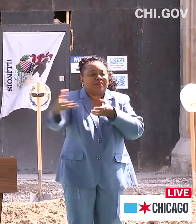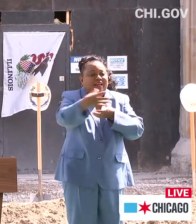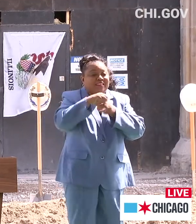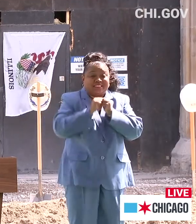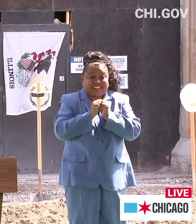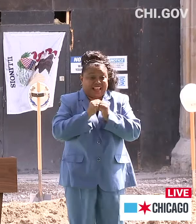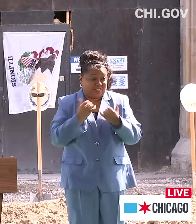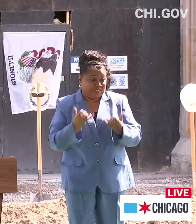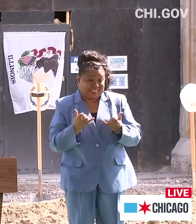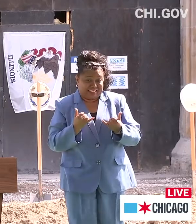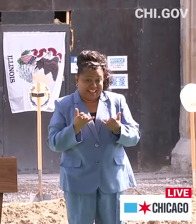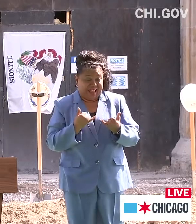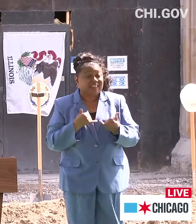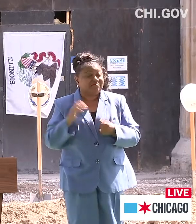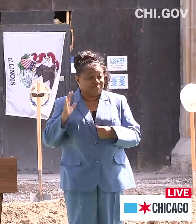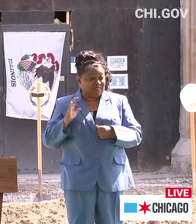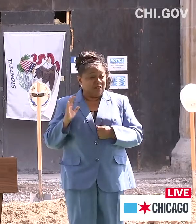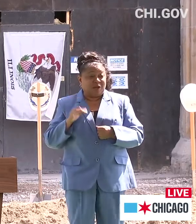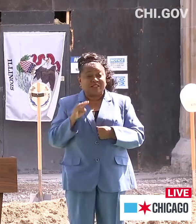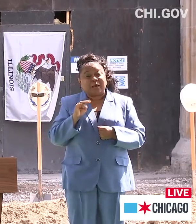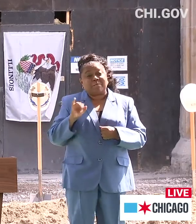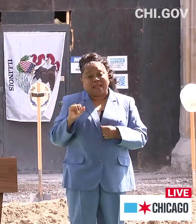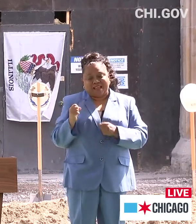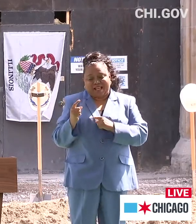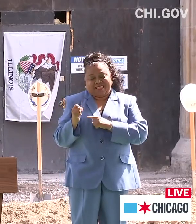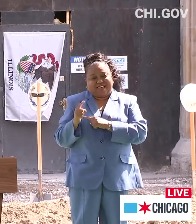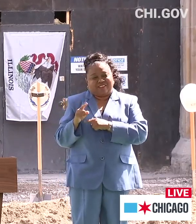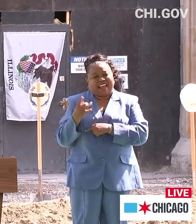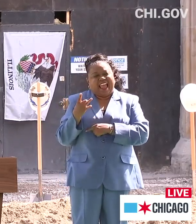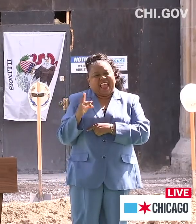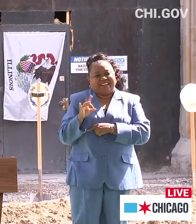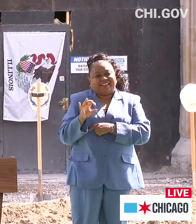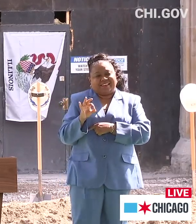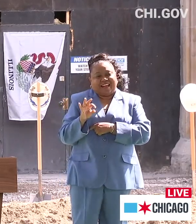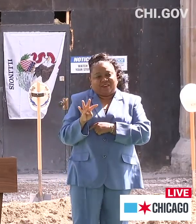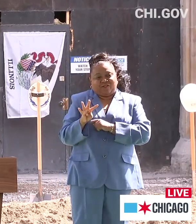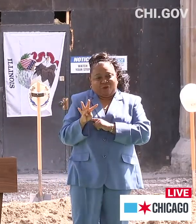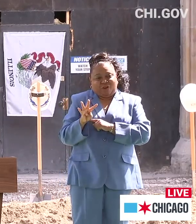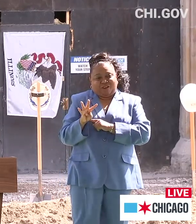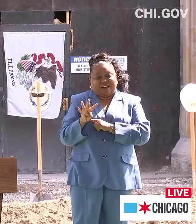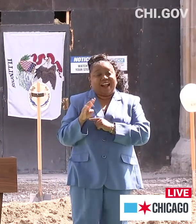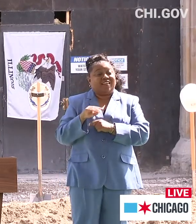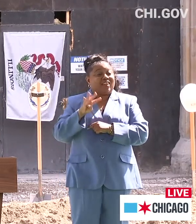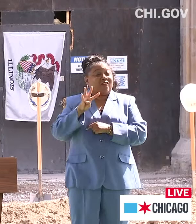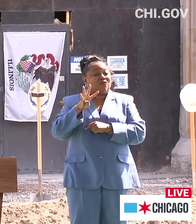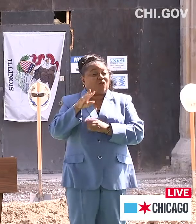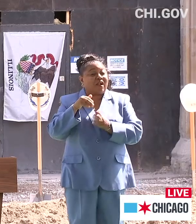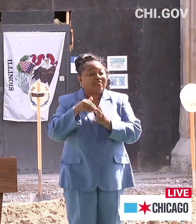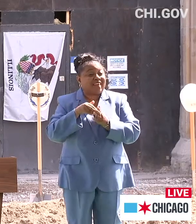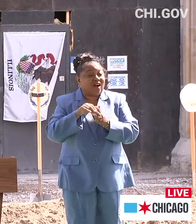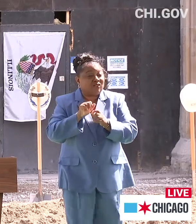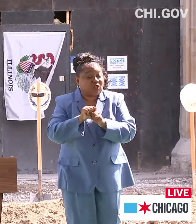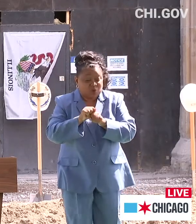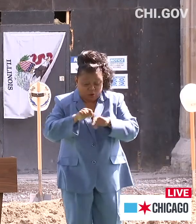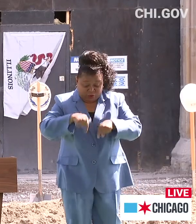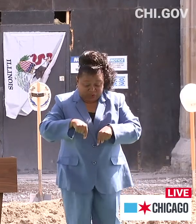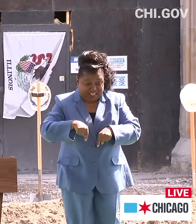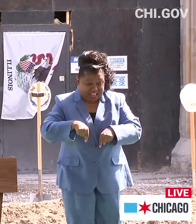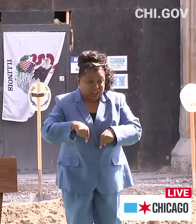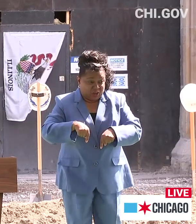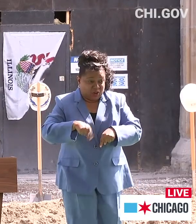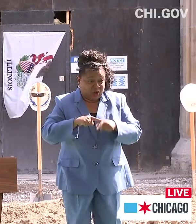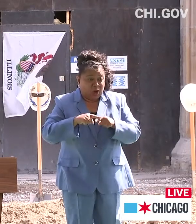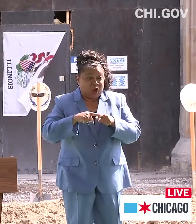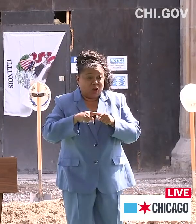today. It was on May 11th, 1894, that 4,000 workers here